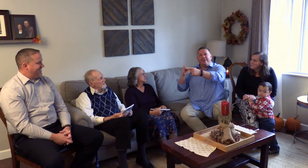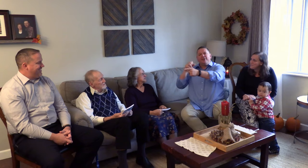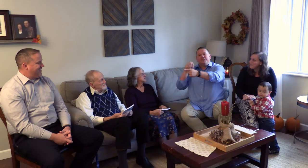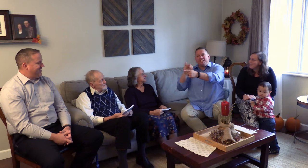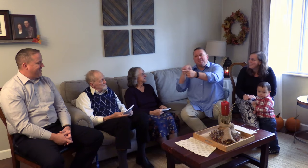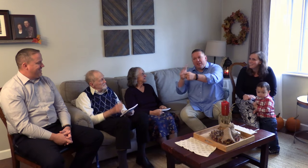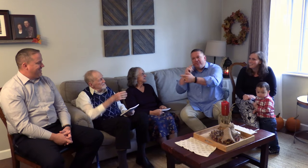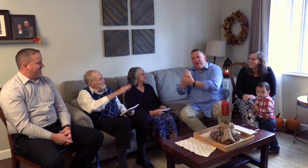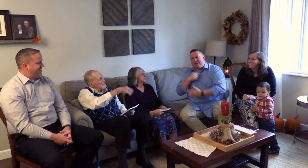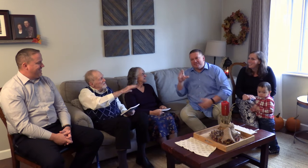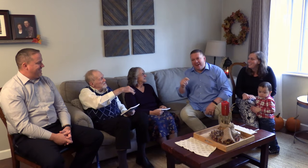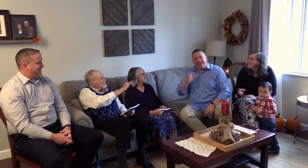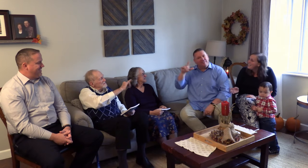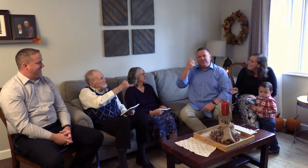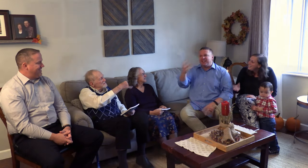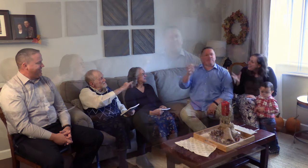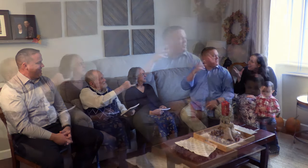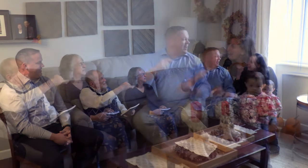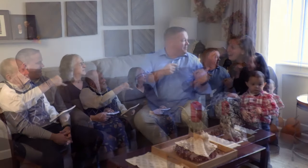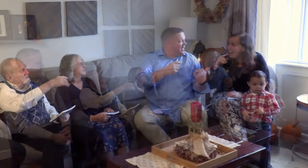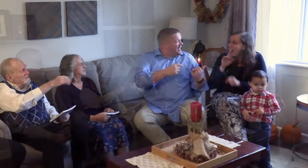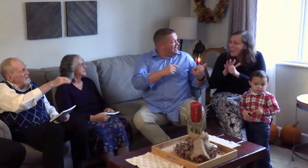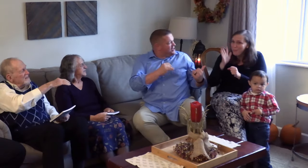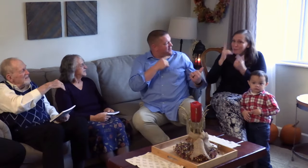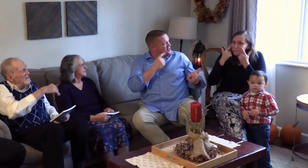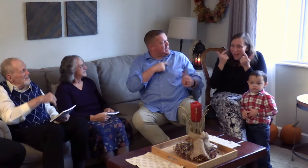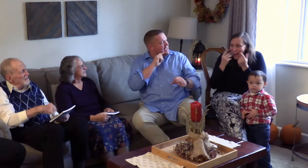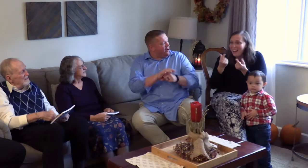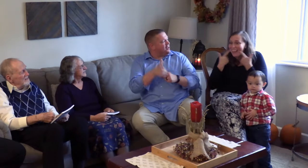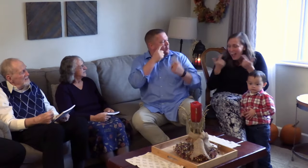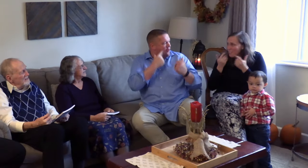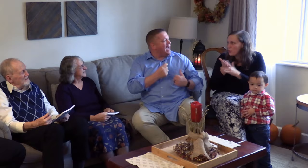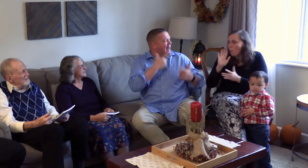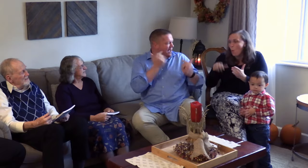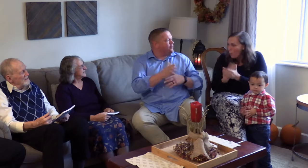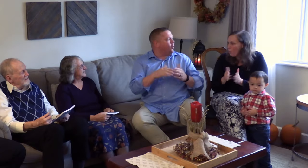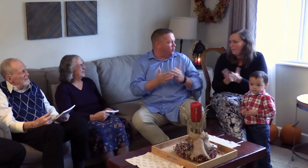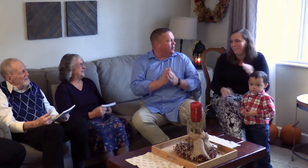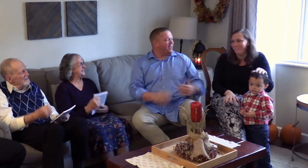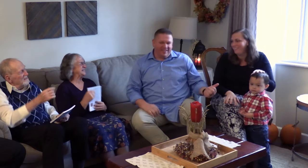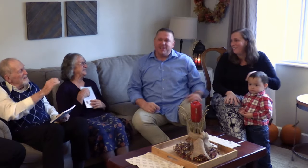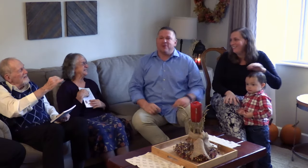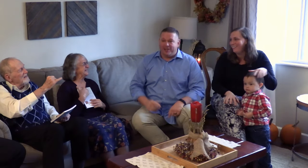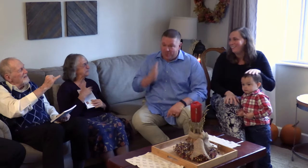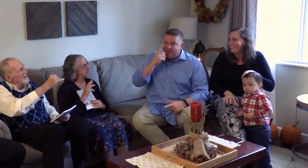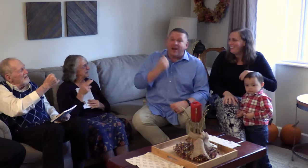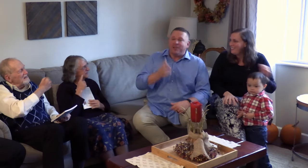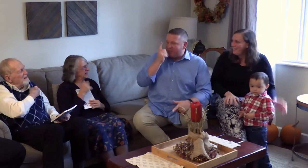jason miller for helping us out by long time you must shout out jennifer says i guarantee you will cry and laugh through the whole book that's right you will cry you will